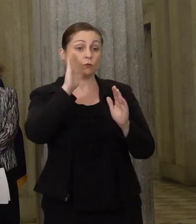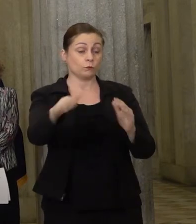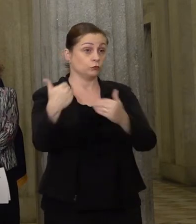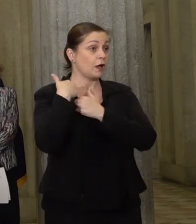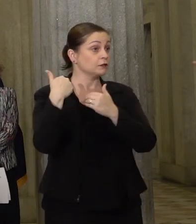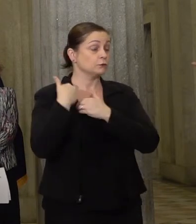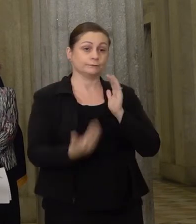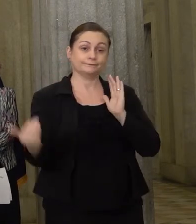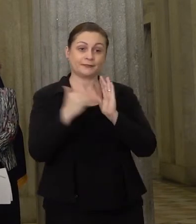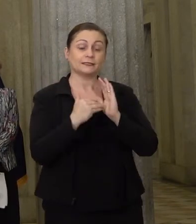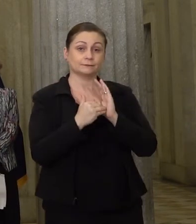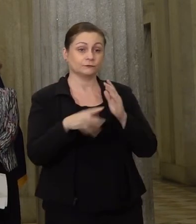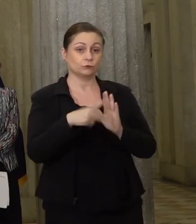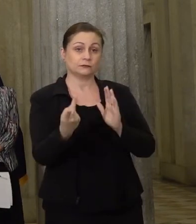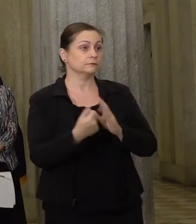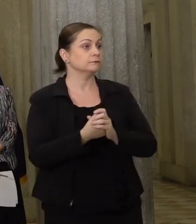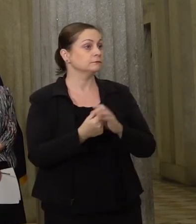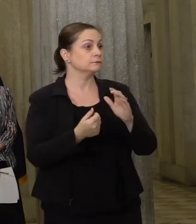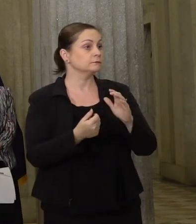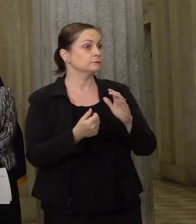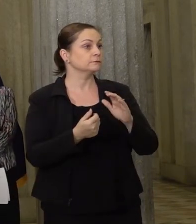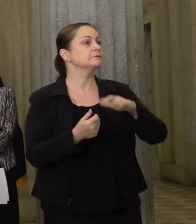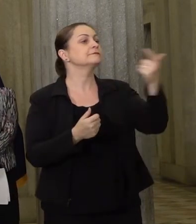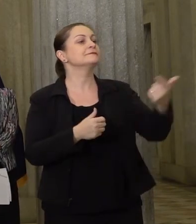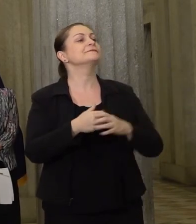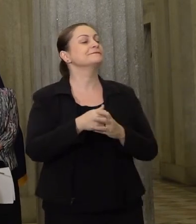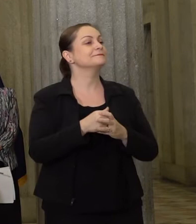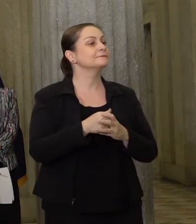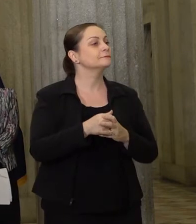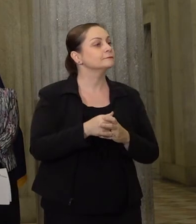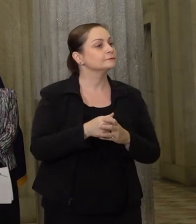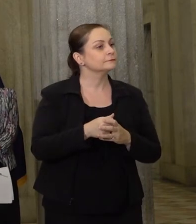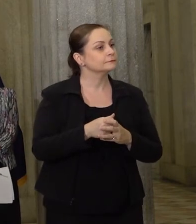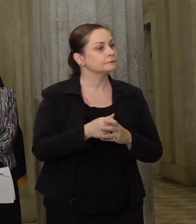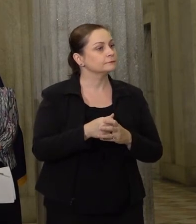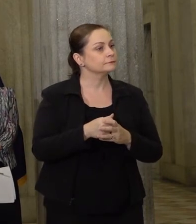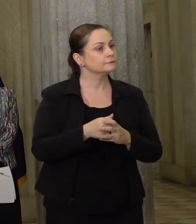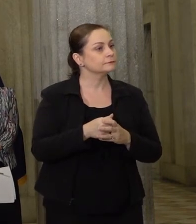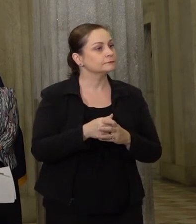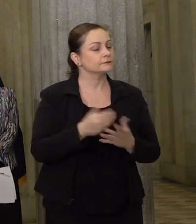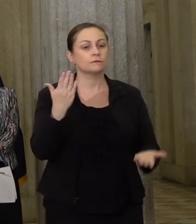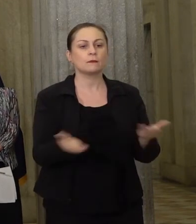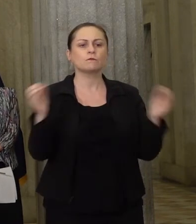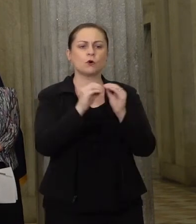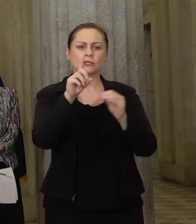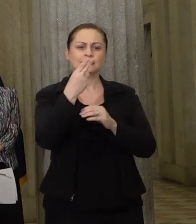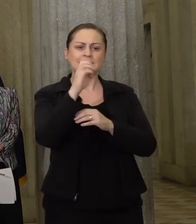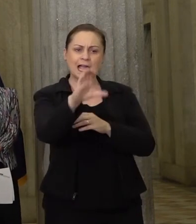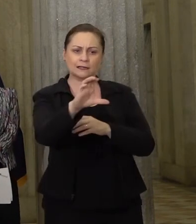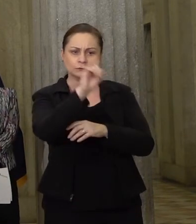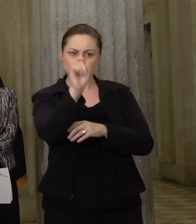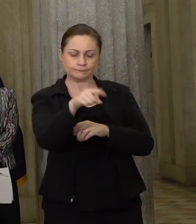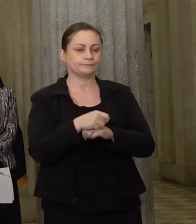that as well. Yes, sir. Ma'am, excuse me. This might be more than you had. When it comes to